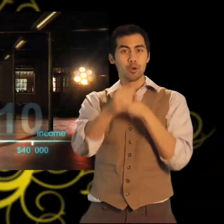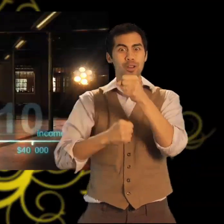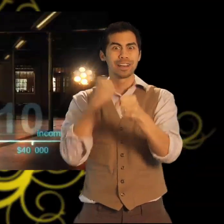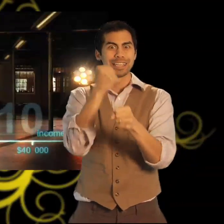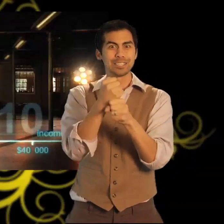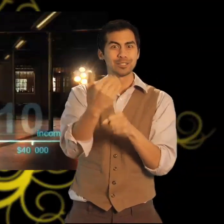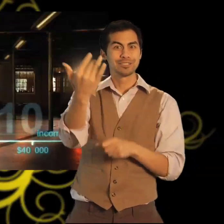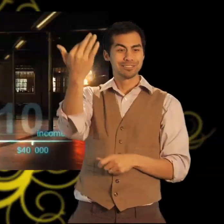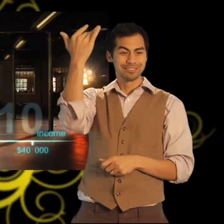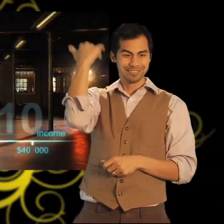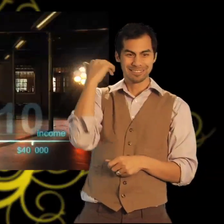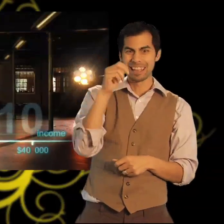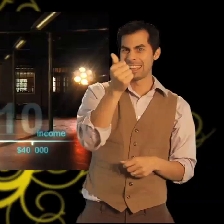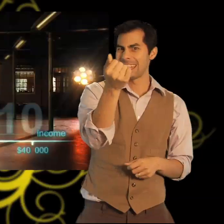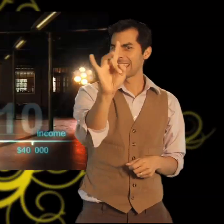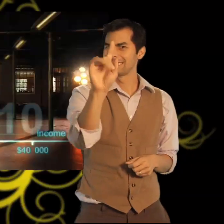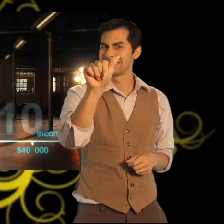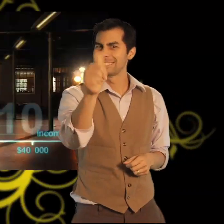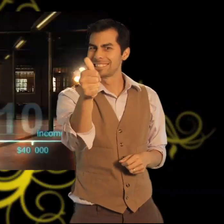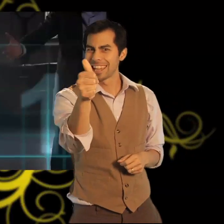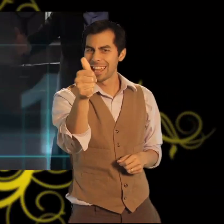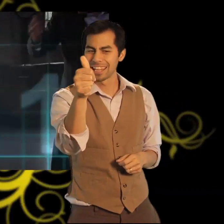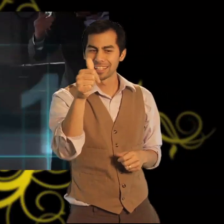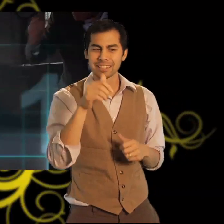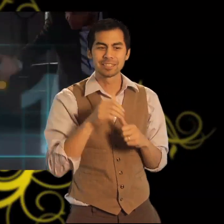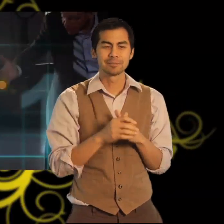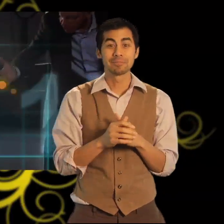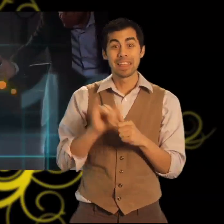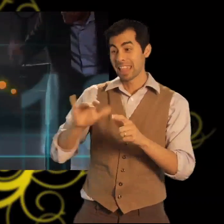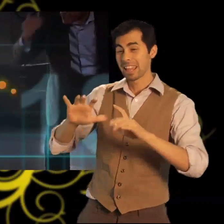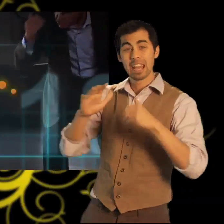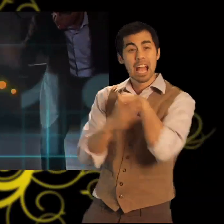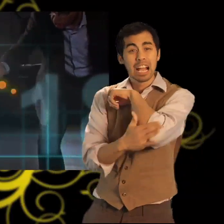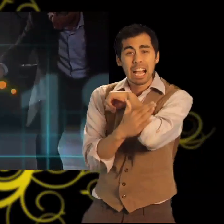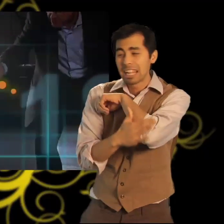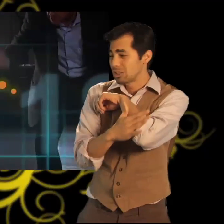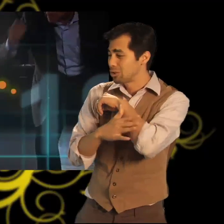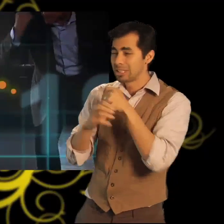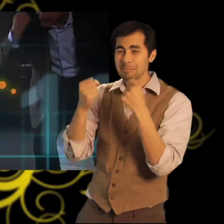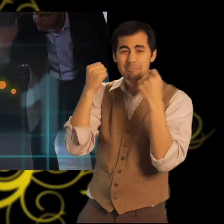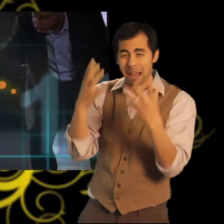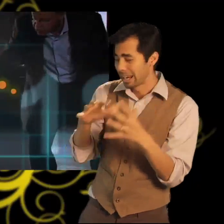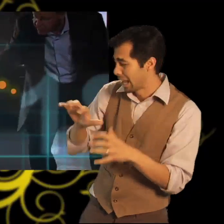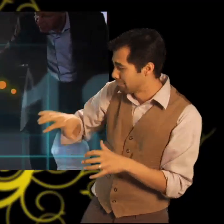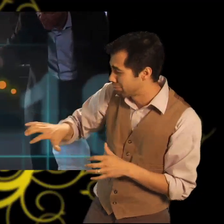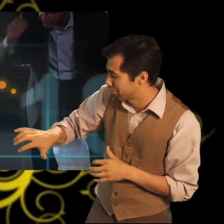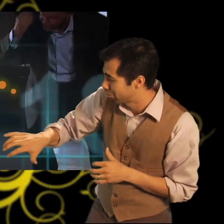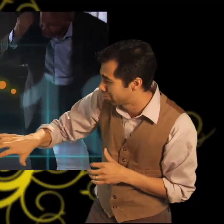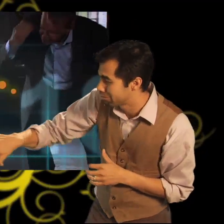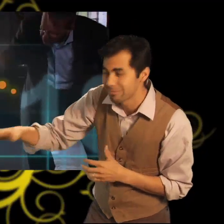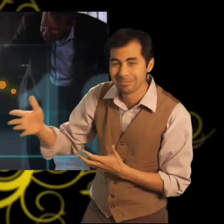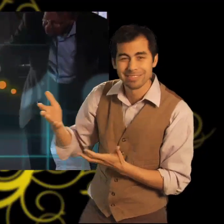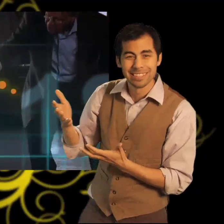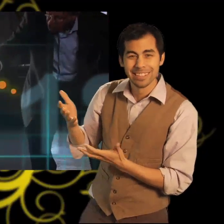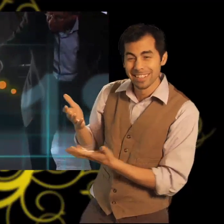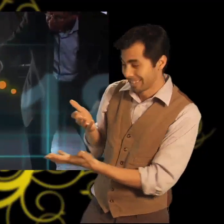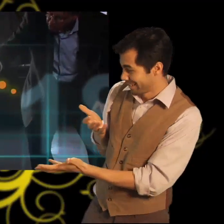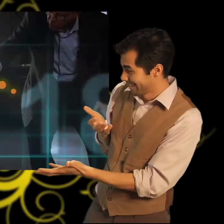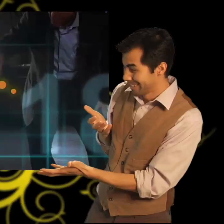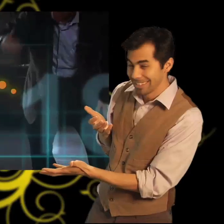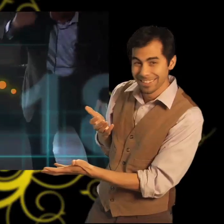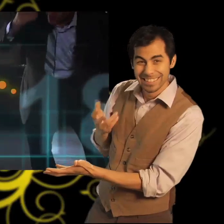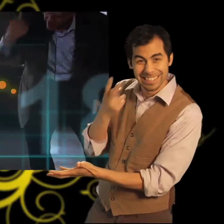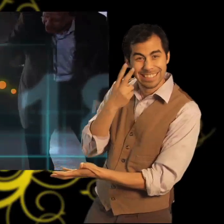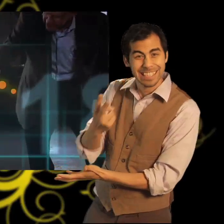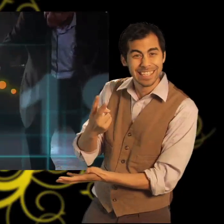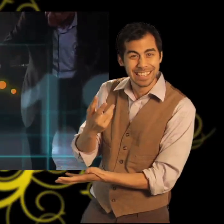1810. Here come all the countries. Europe brown, Asia red, Middle East green, Africa south of Sahara